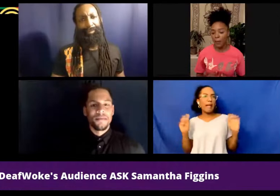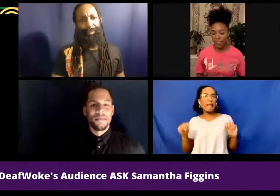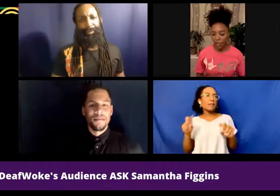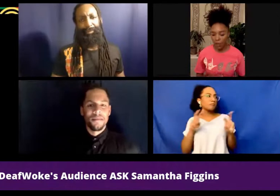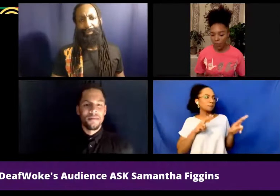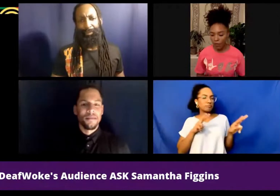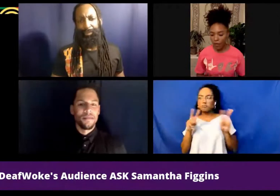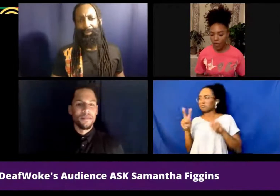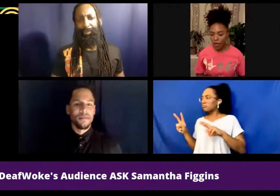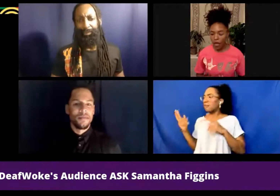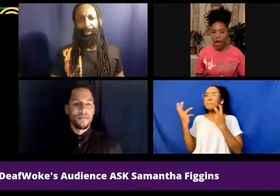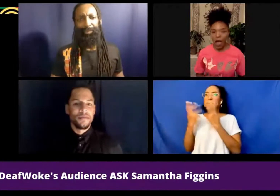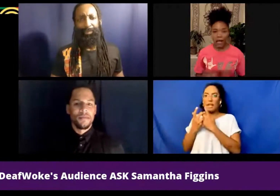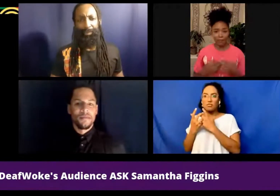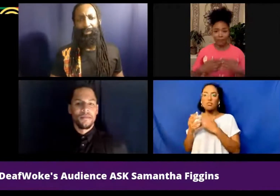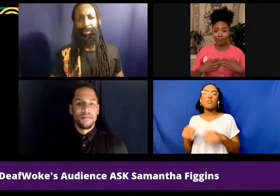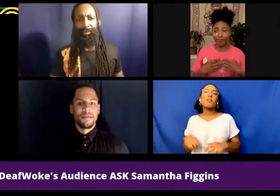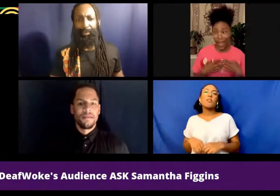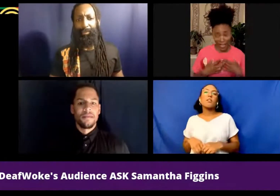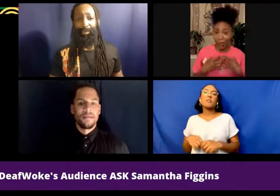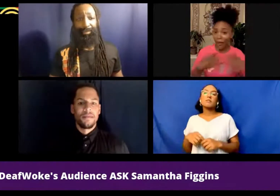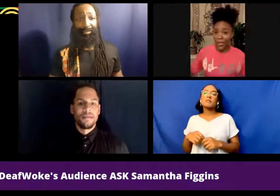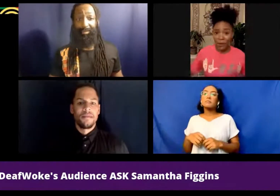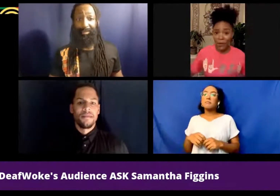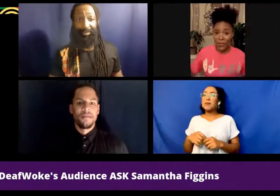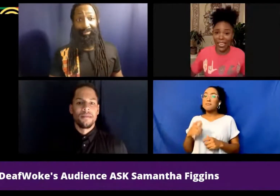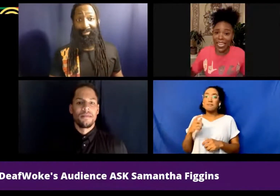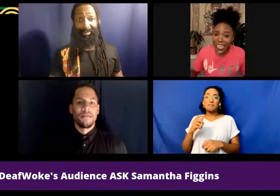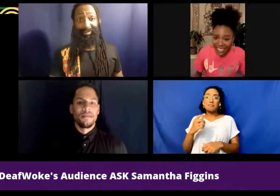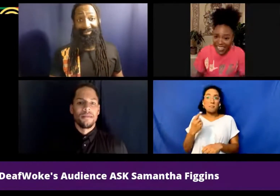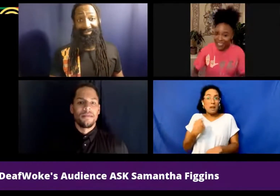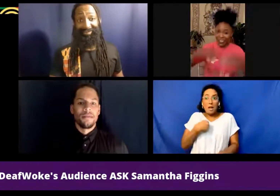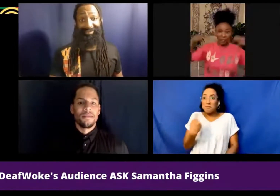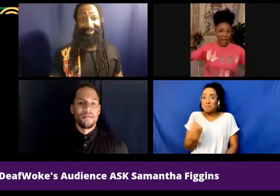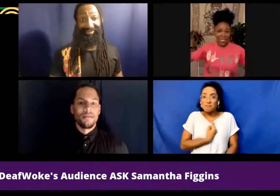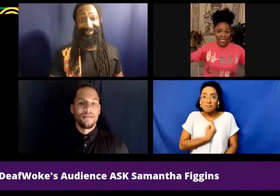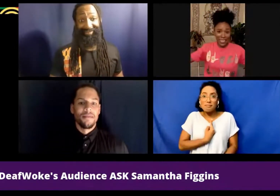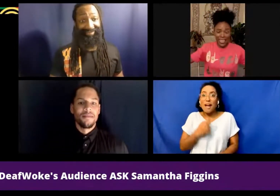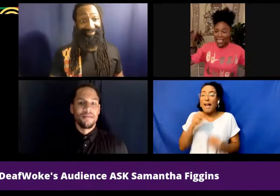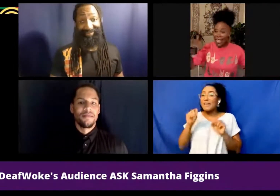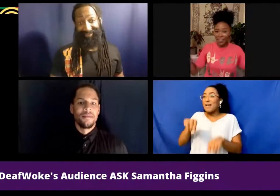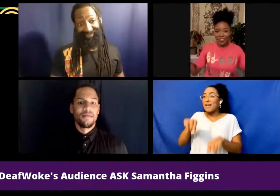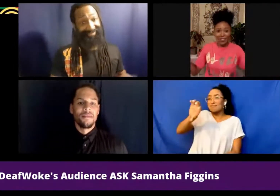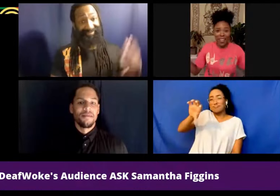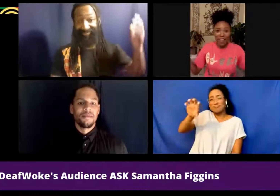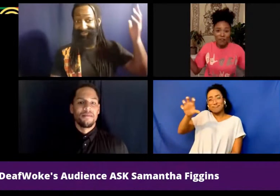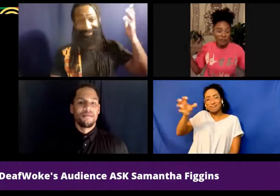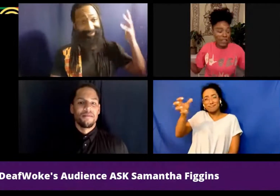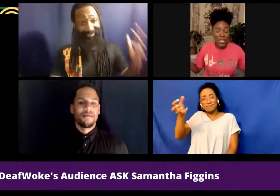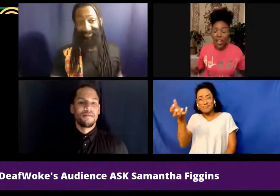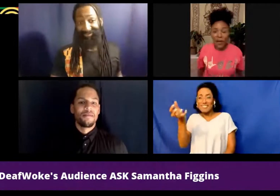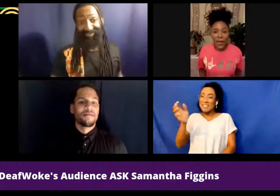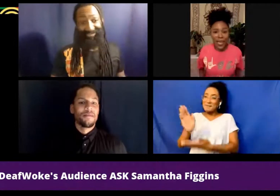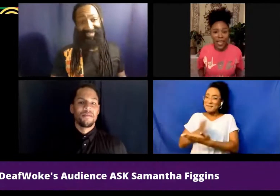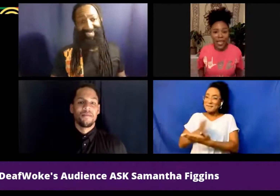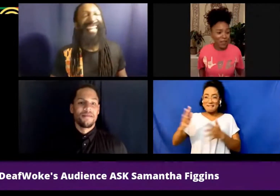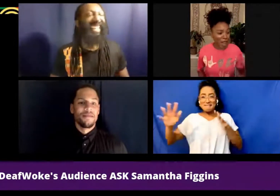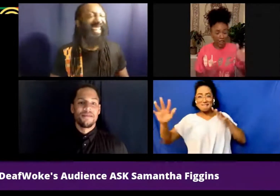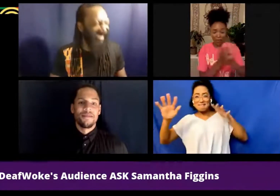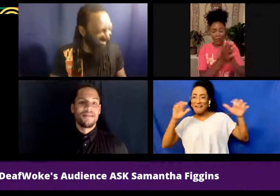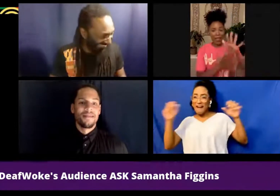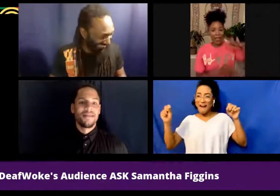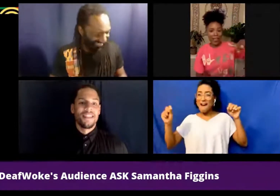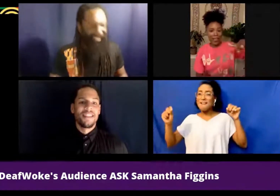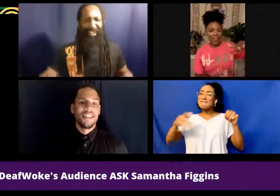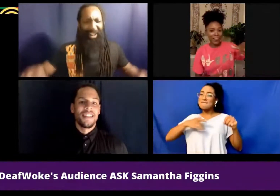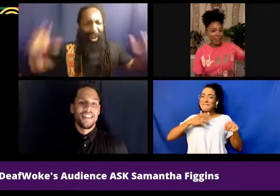when I'm by myself, I can blast my music. I can just blast it and feel it that way.